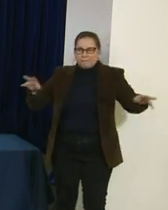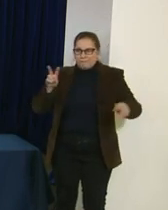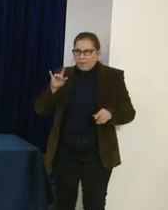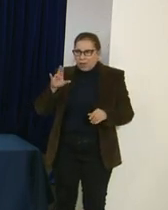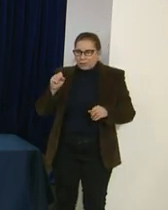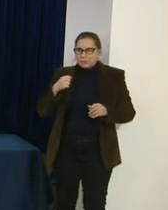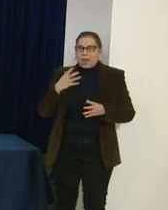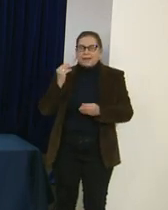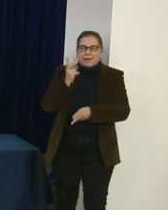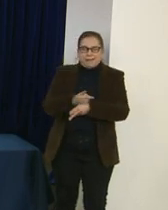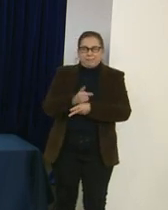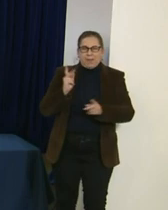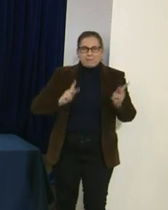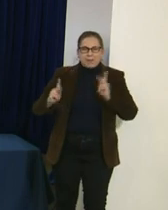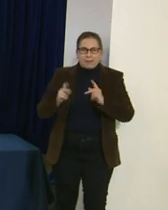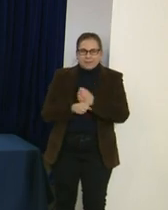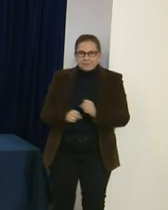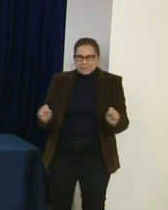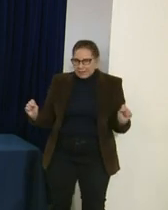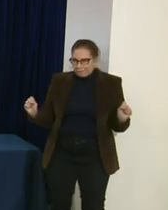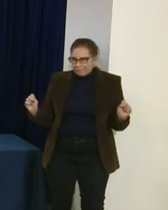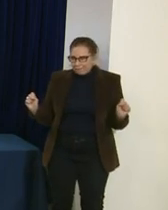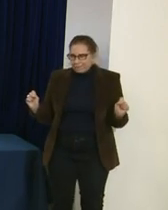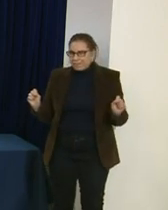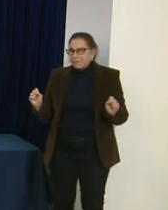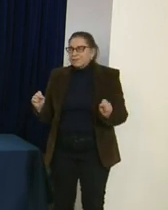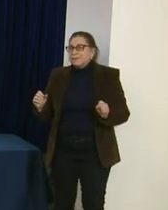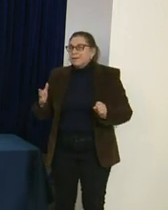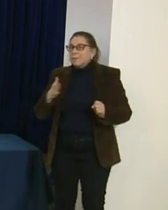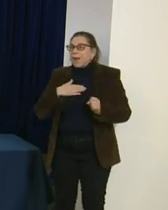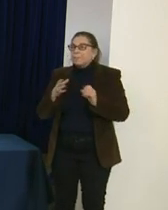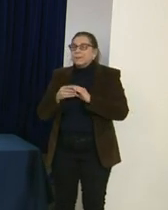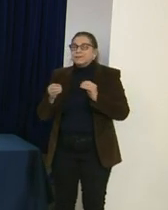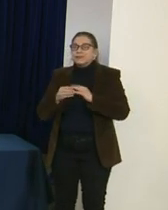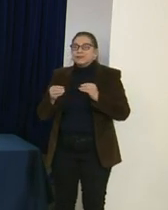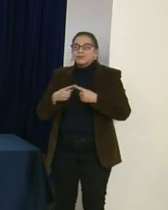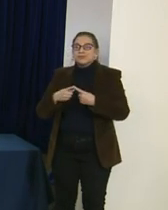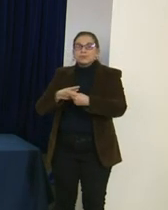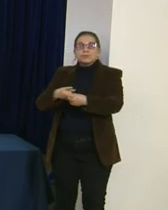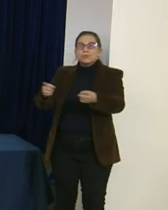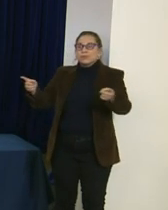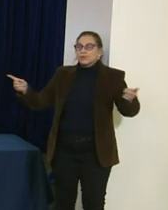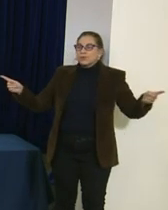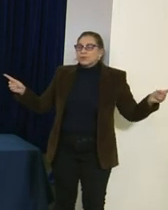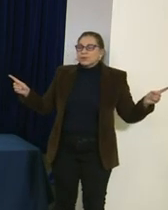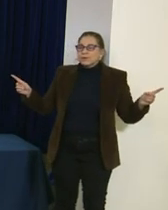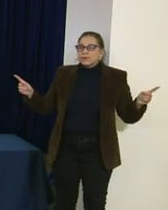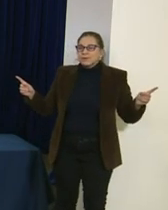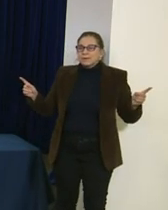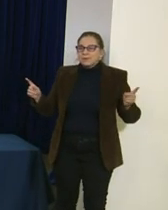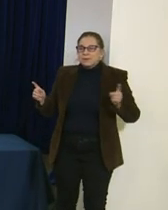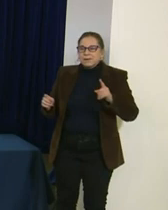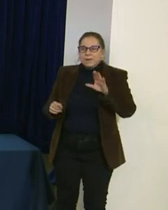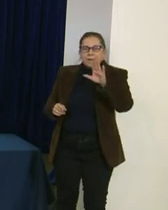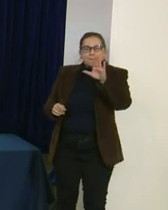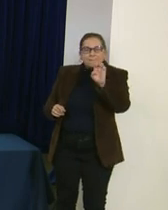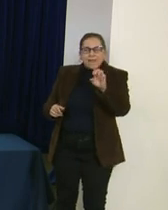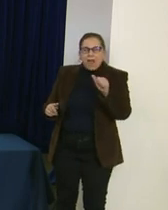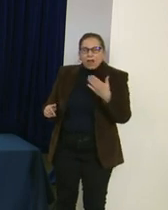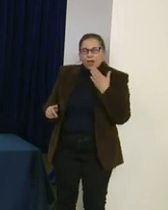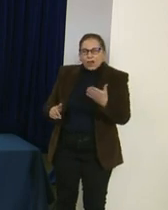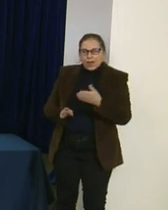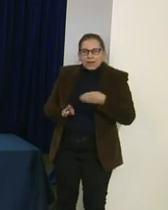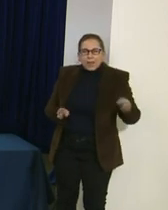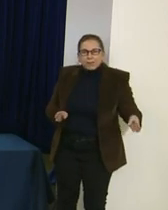My message to everyone in our city is very simple: be a good neighbor and stay at home. And we